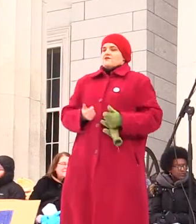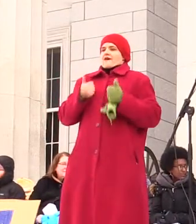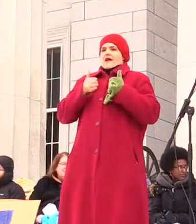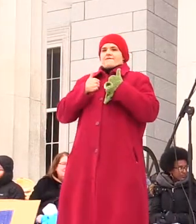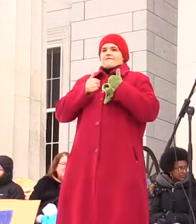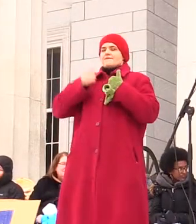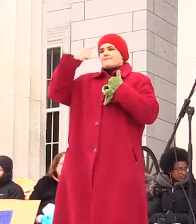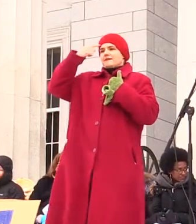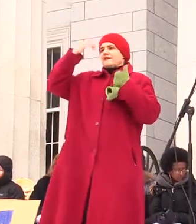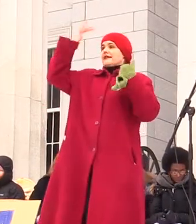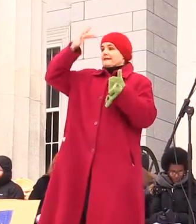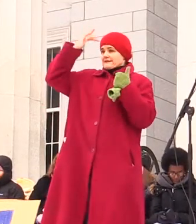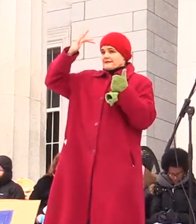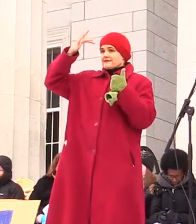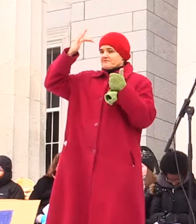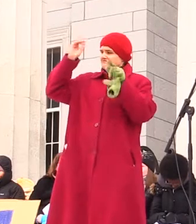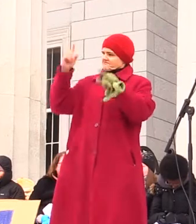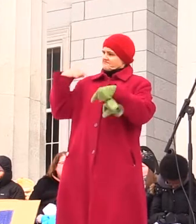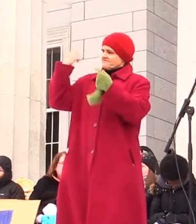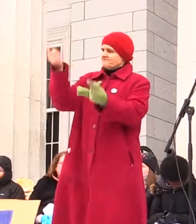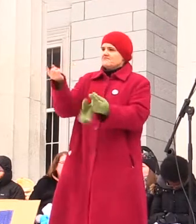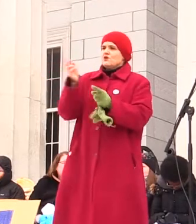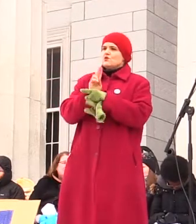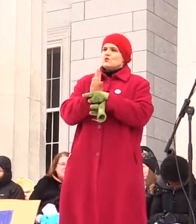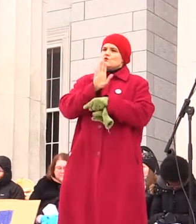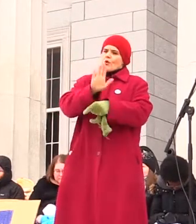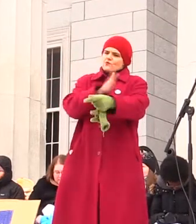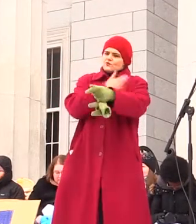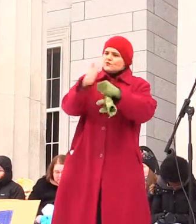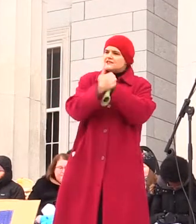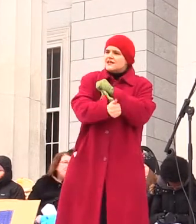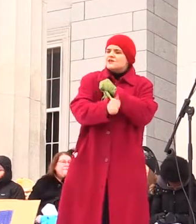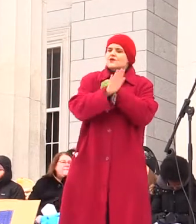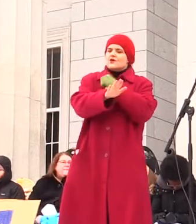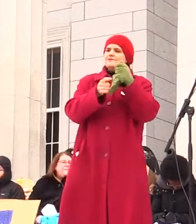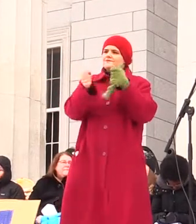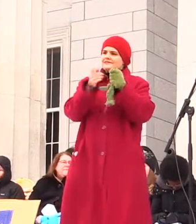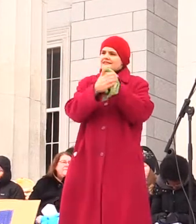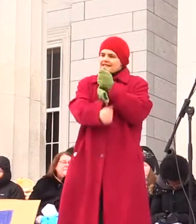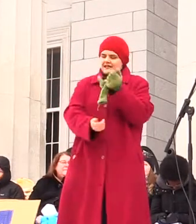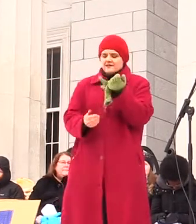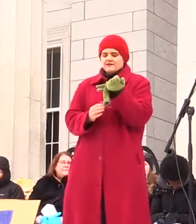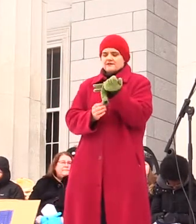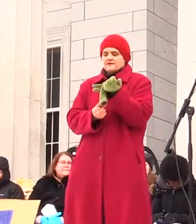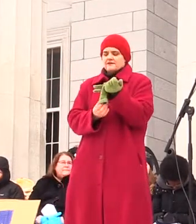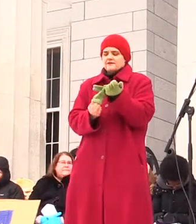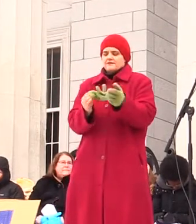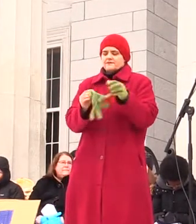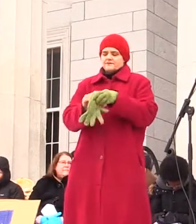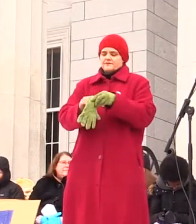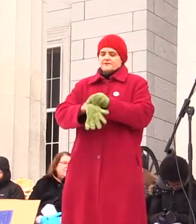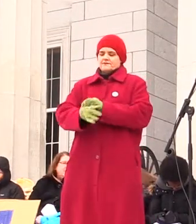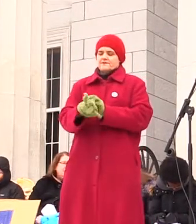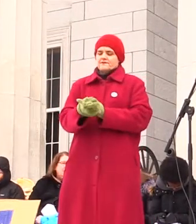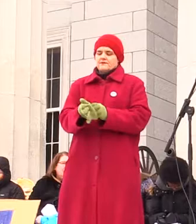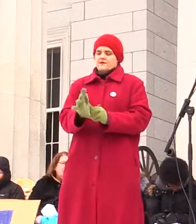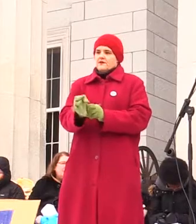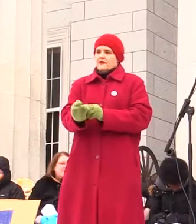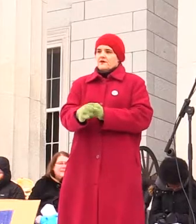past several years, she has used her musical and administrative skills to fight the stigma surrounding mental illness and addiction.